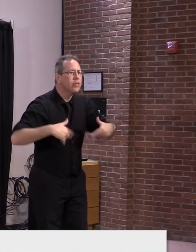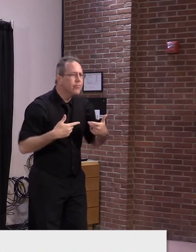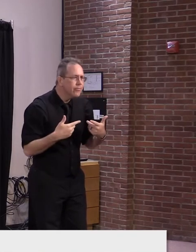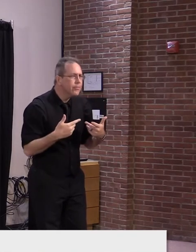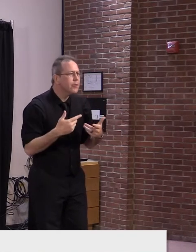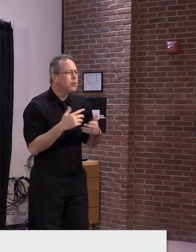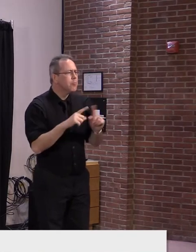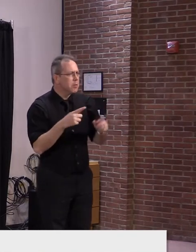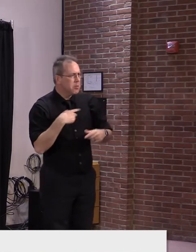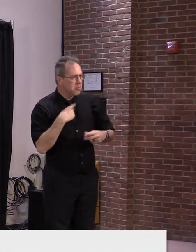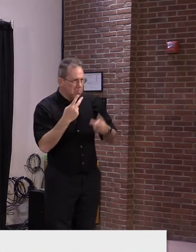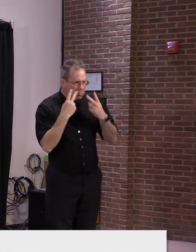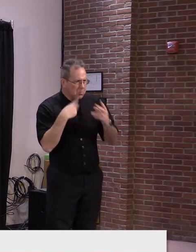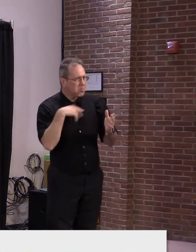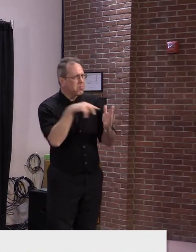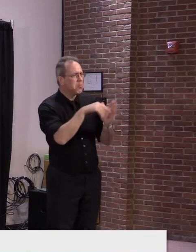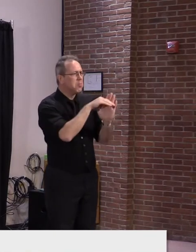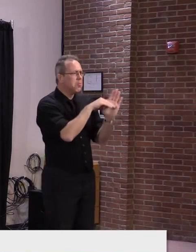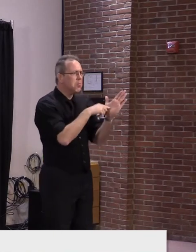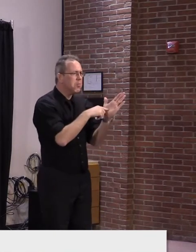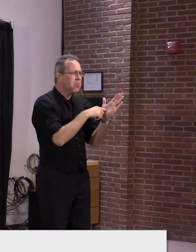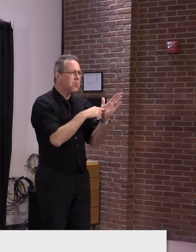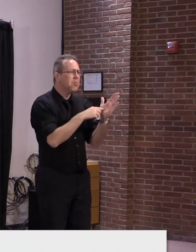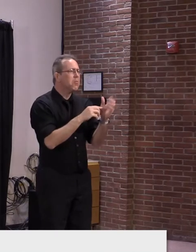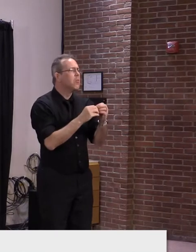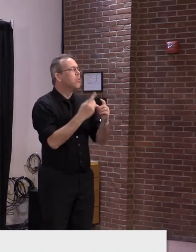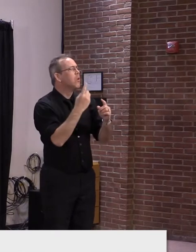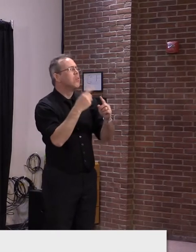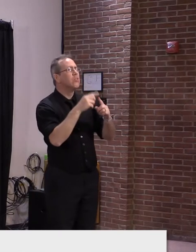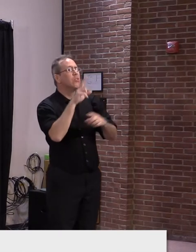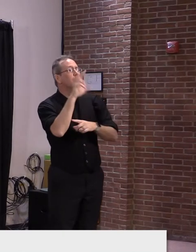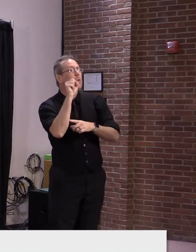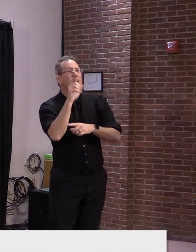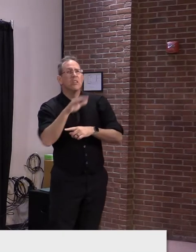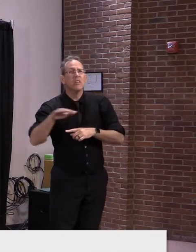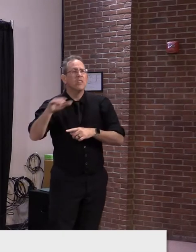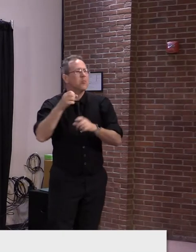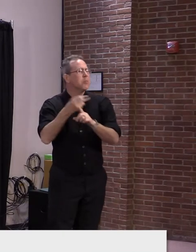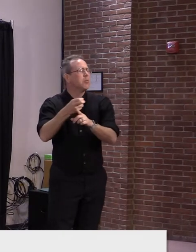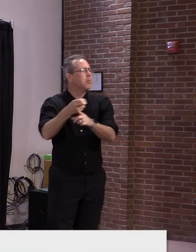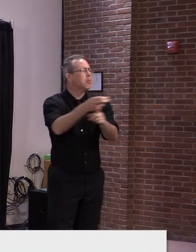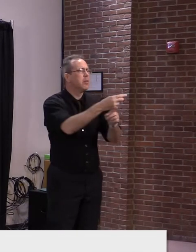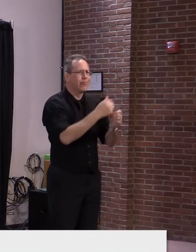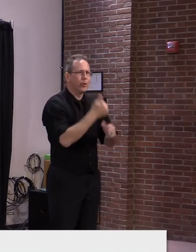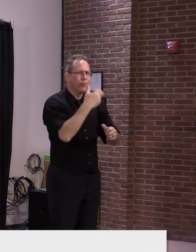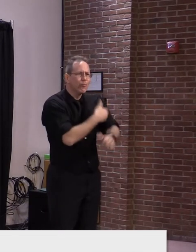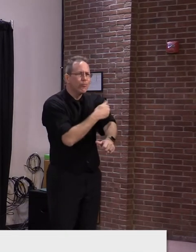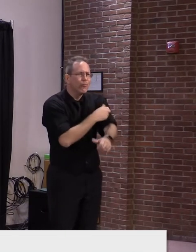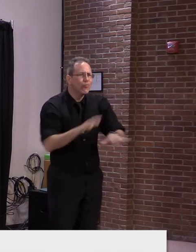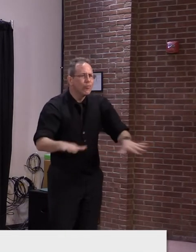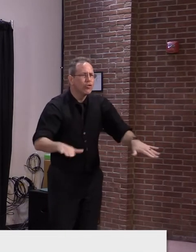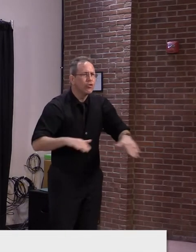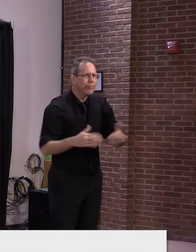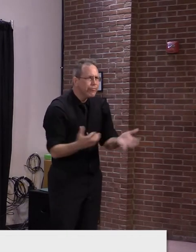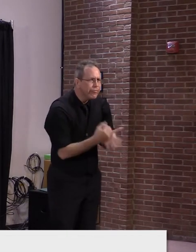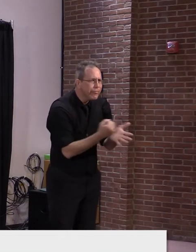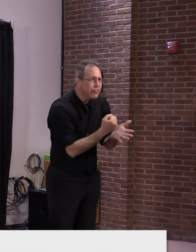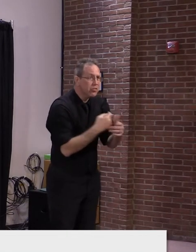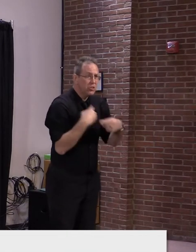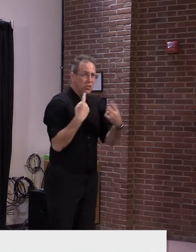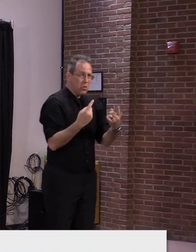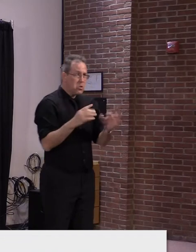last time I looked, still leading the nation in the uptake there. And that's the way things have worked in Vermont pretty much throughout our